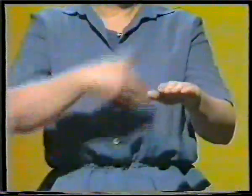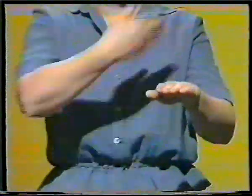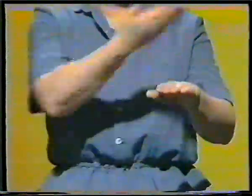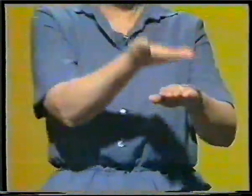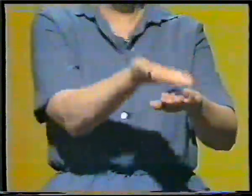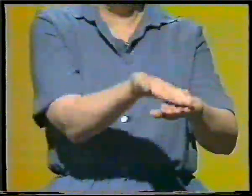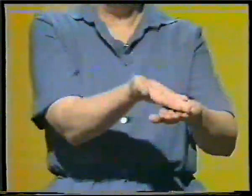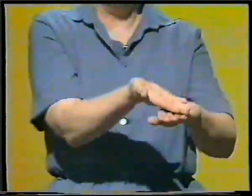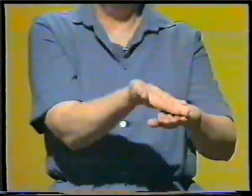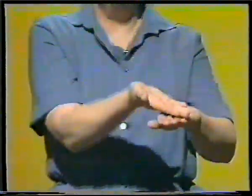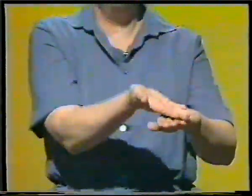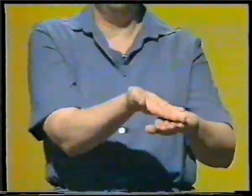On.